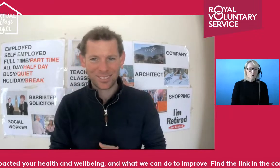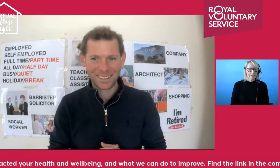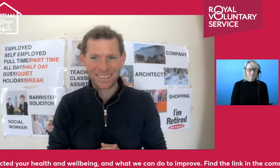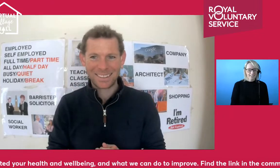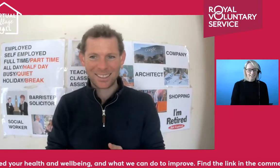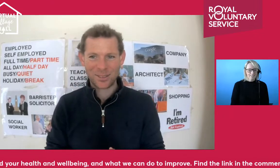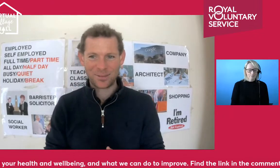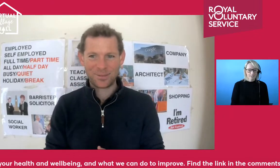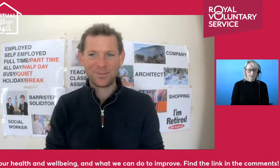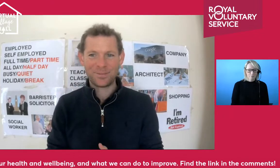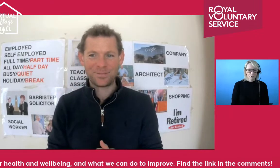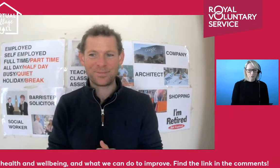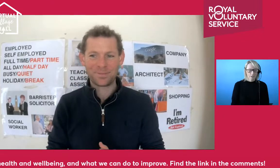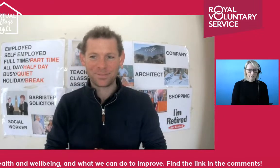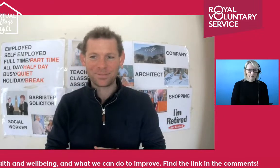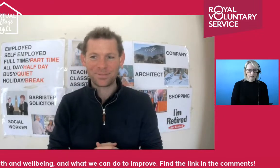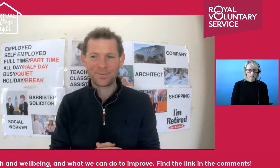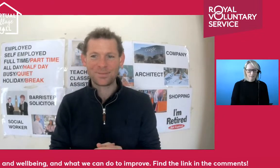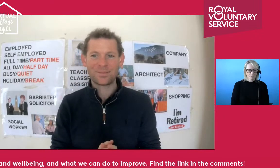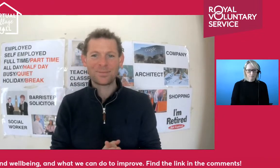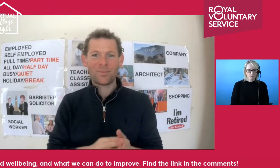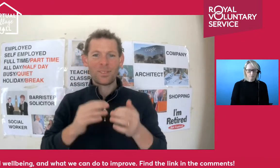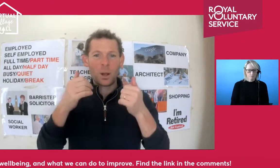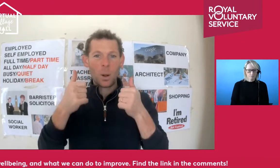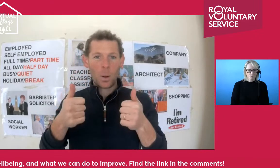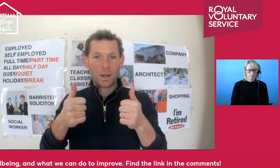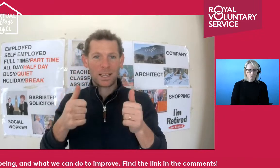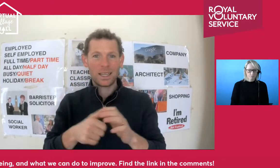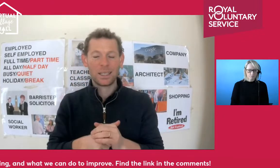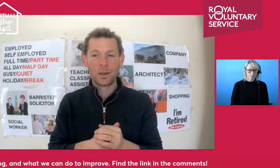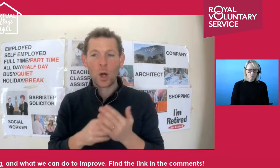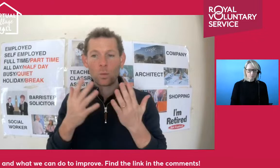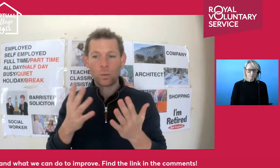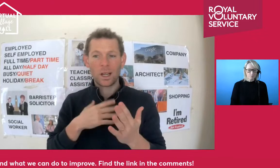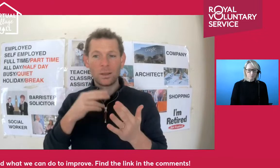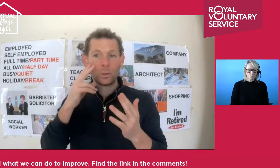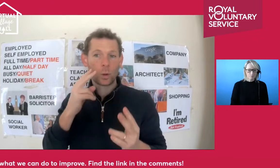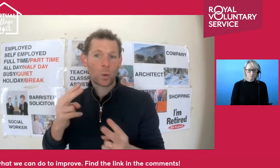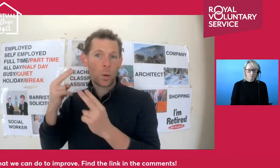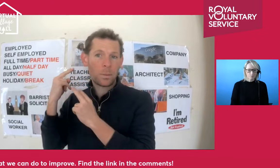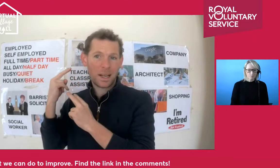Good morning, Denise. Lovely to have you join us as well.